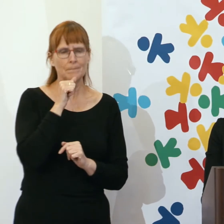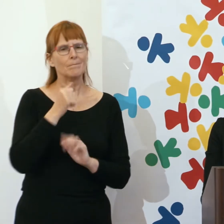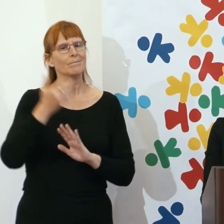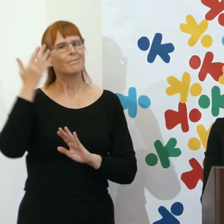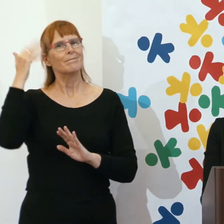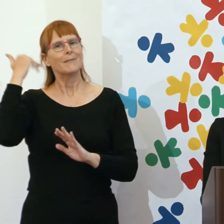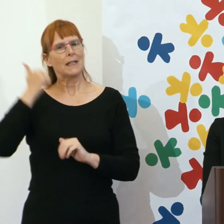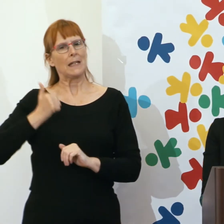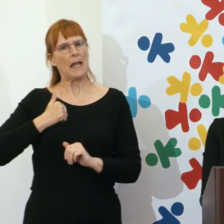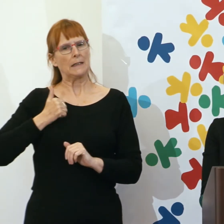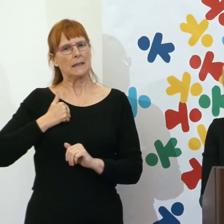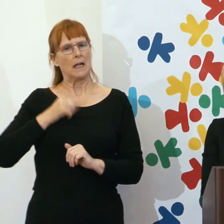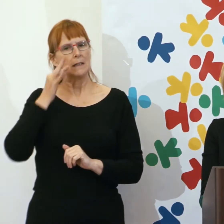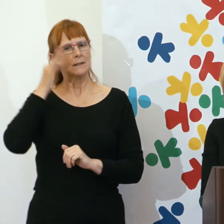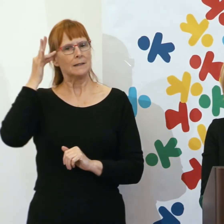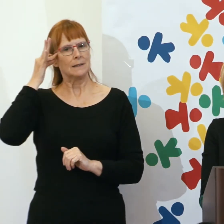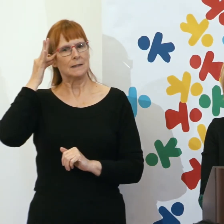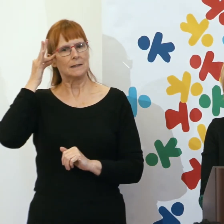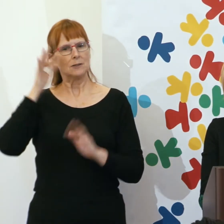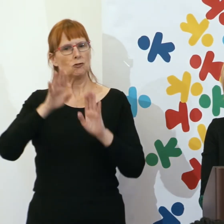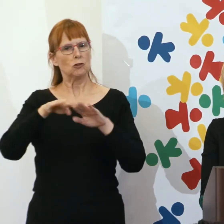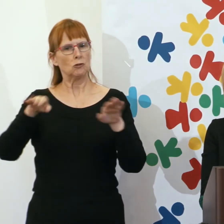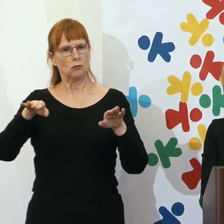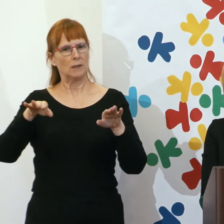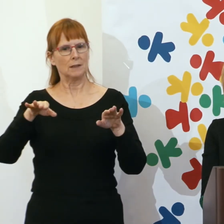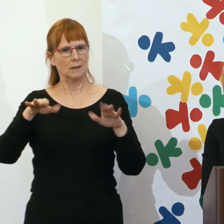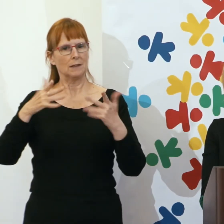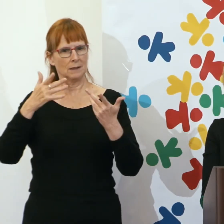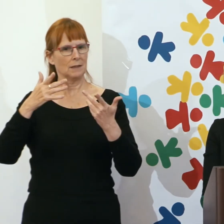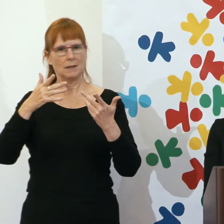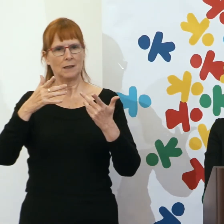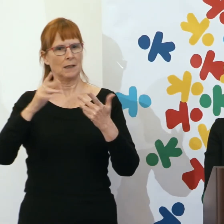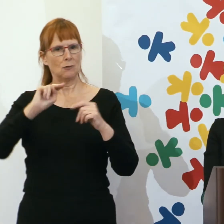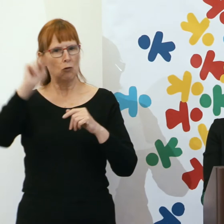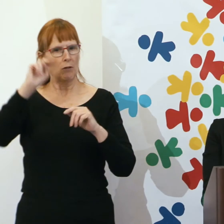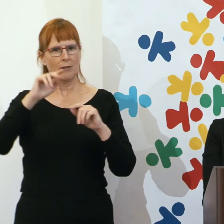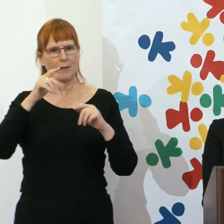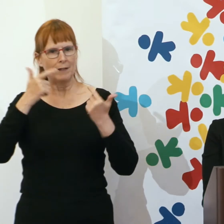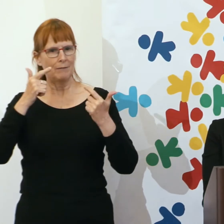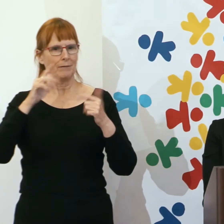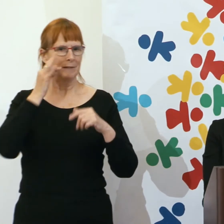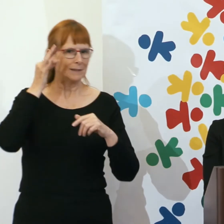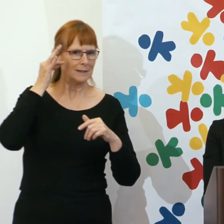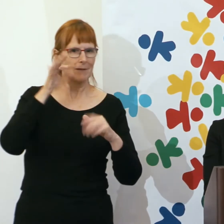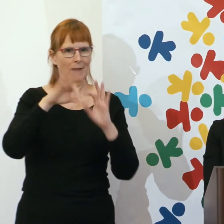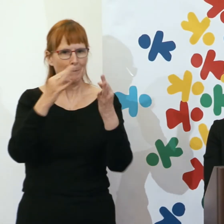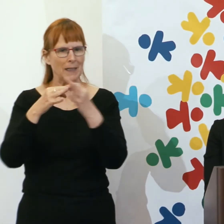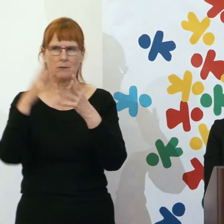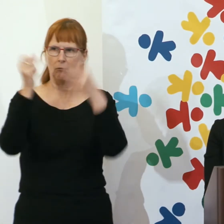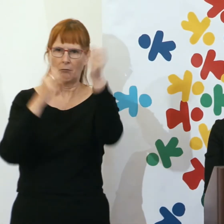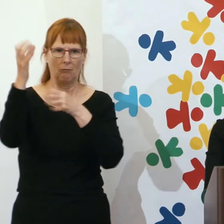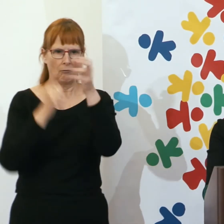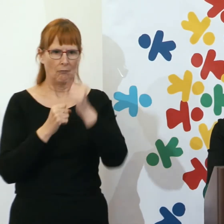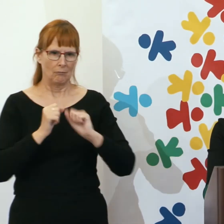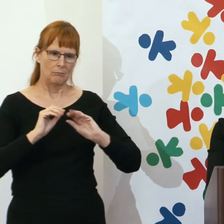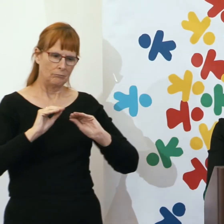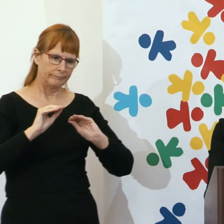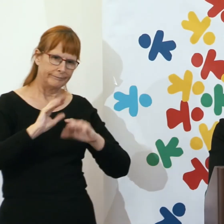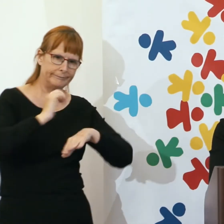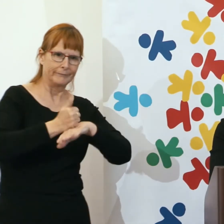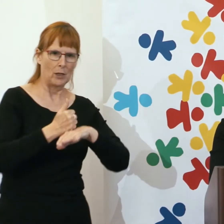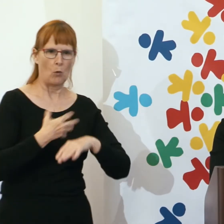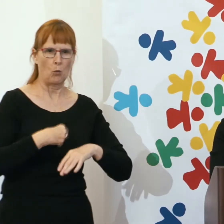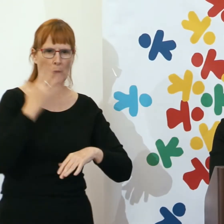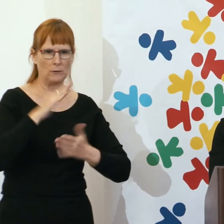experience is one of the darkest, most troubling chapters in our collective history.